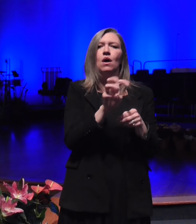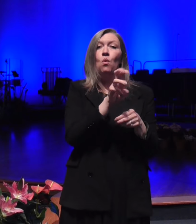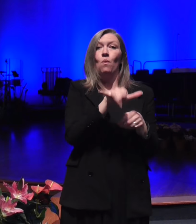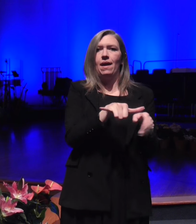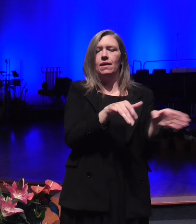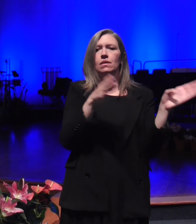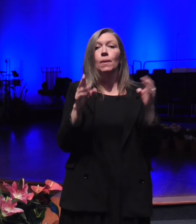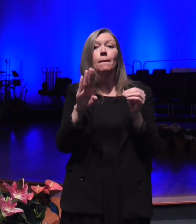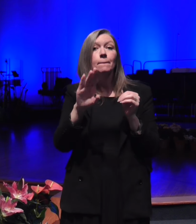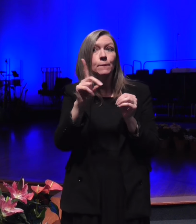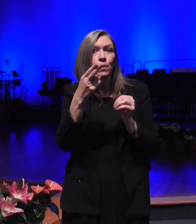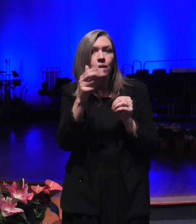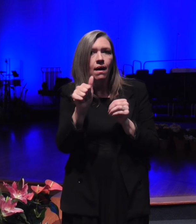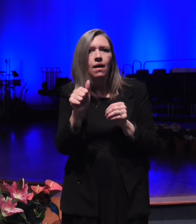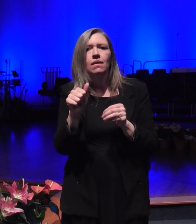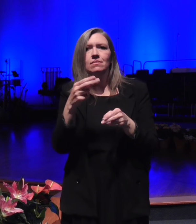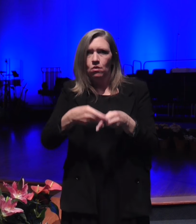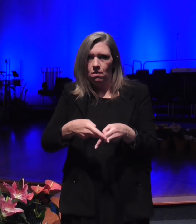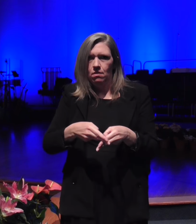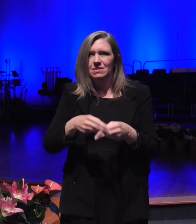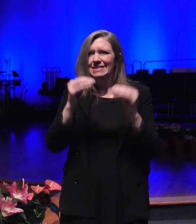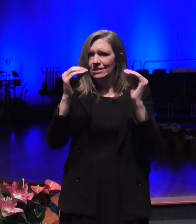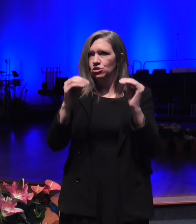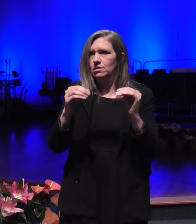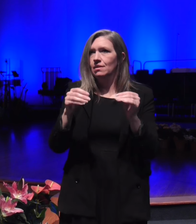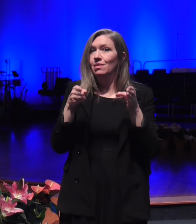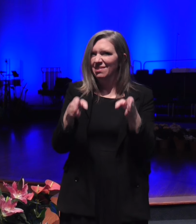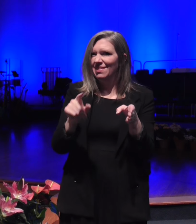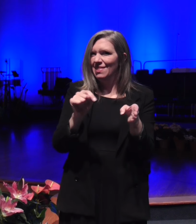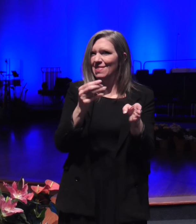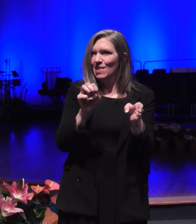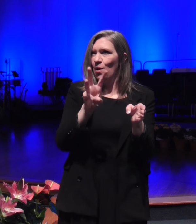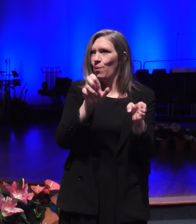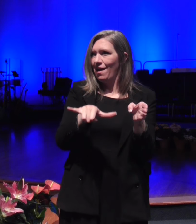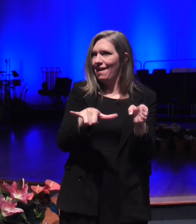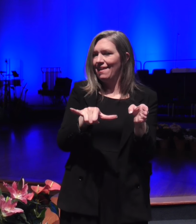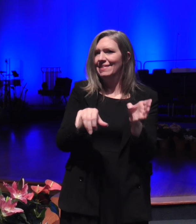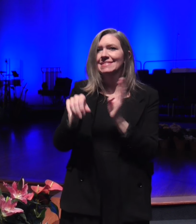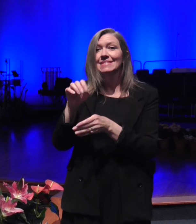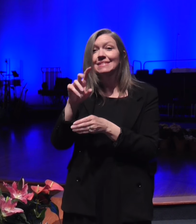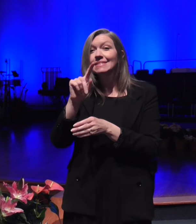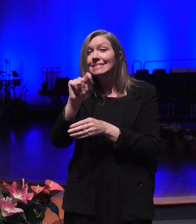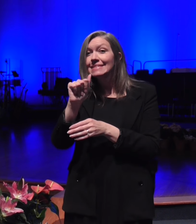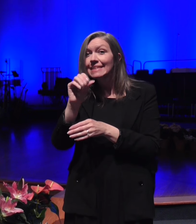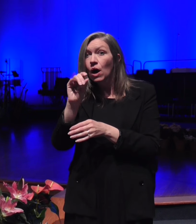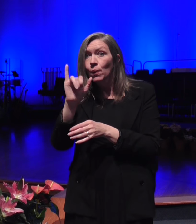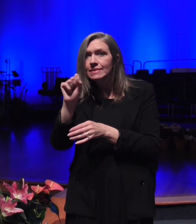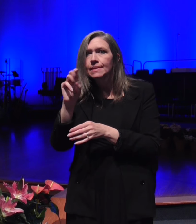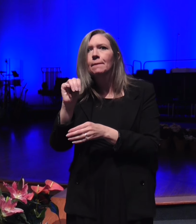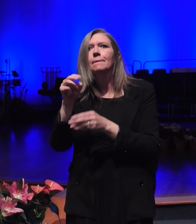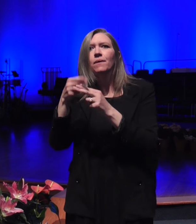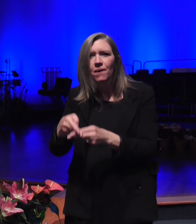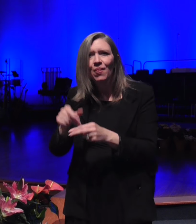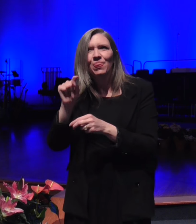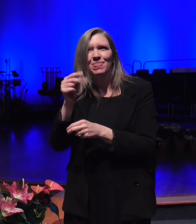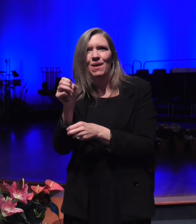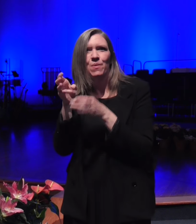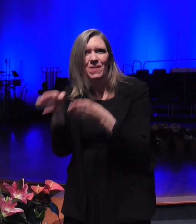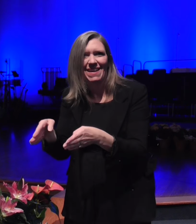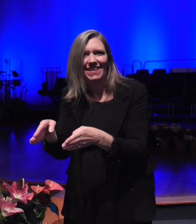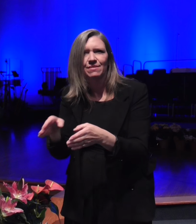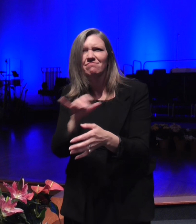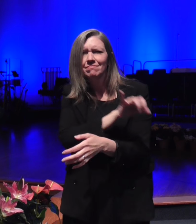Tzu and Taoism also called his teaching the way. All of their teachings, not necessarily the religions built around them, but all of